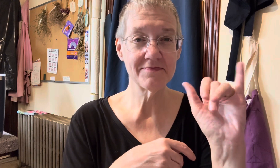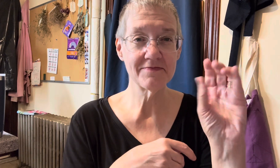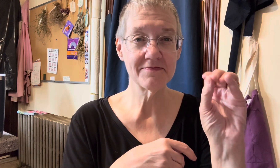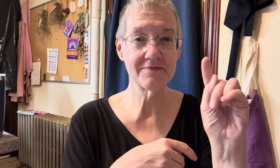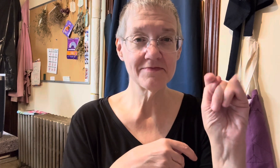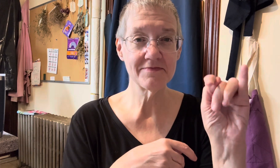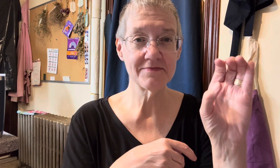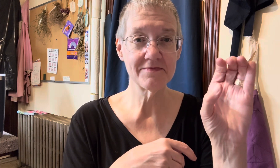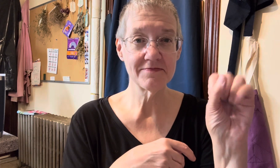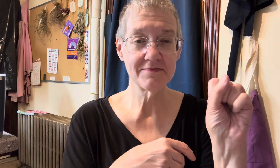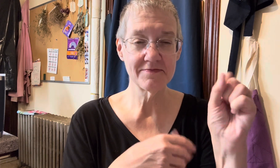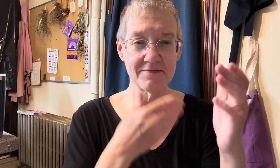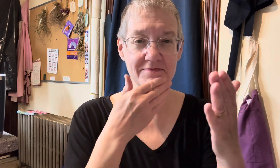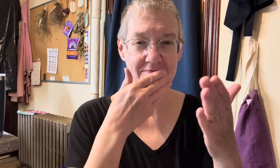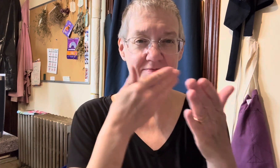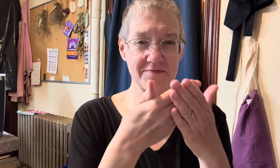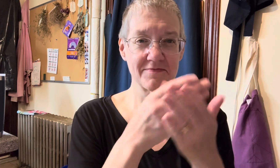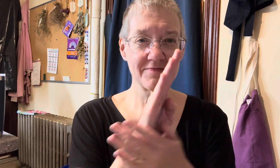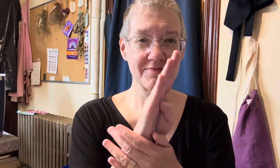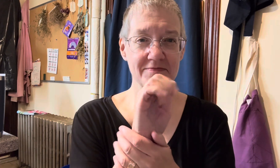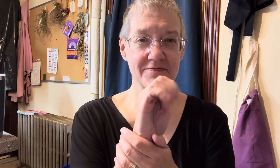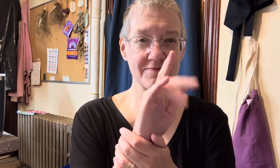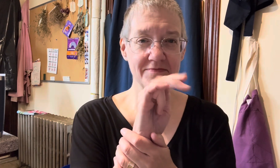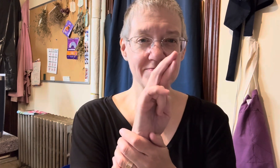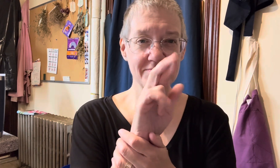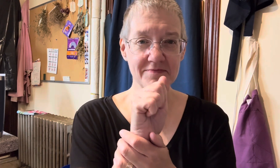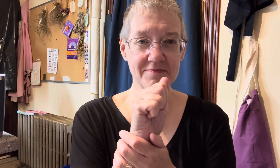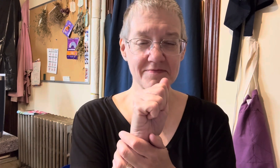because the yogurt has good bacteria in it.